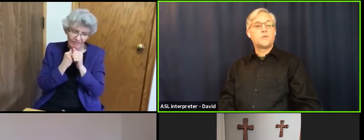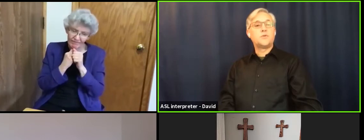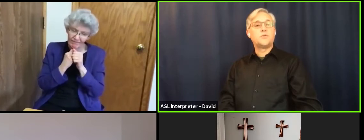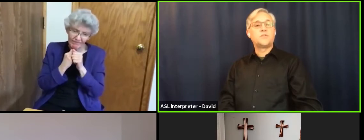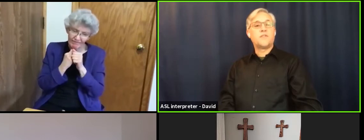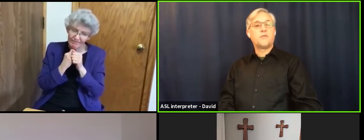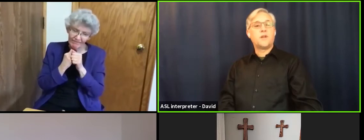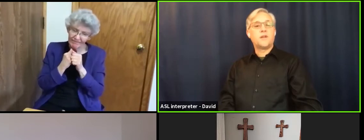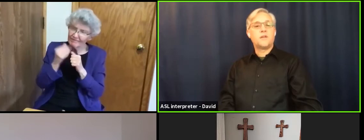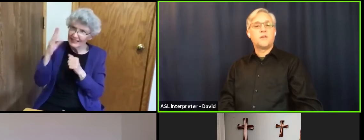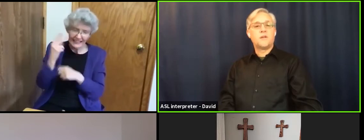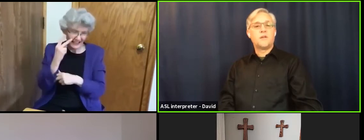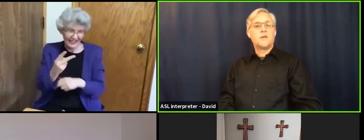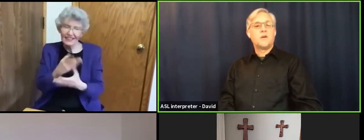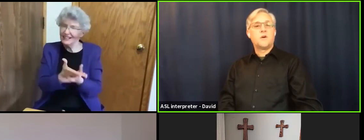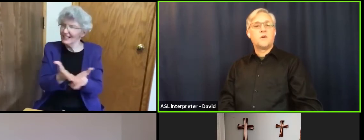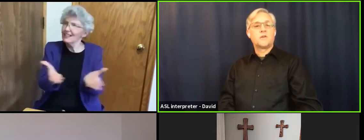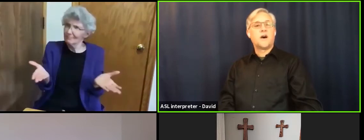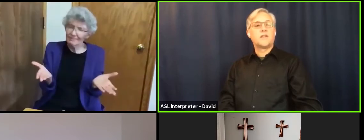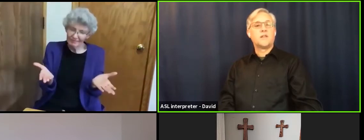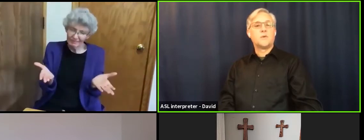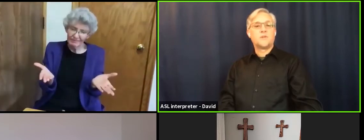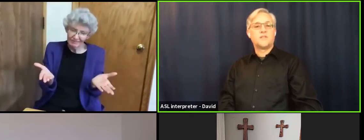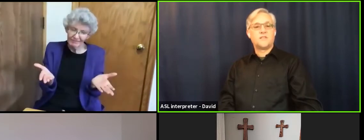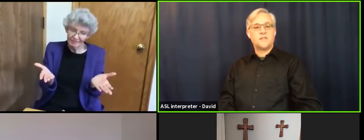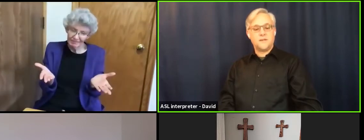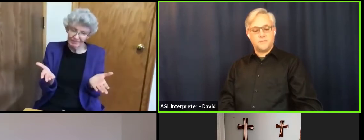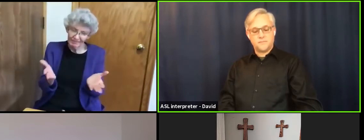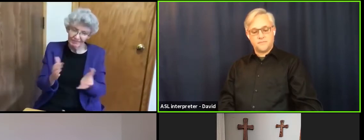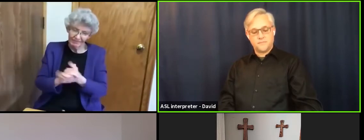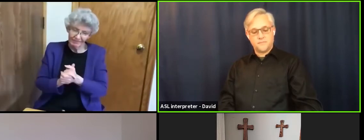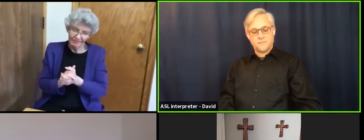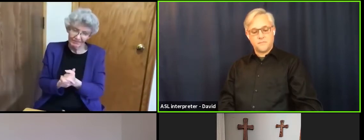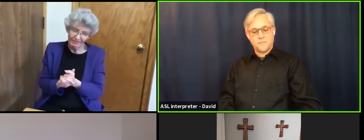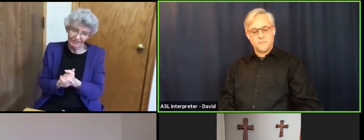for those whose suffering God alone can see,